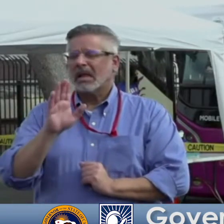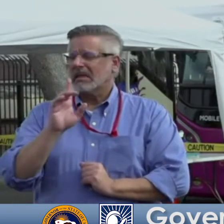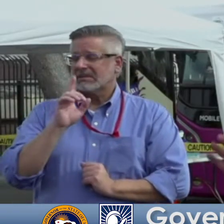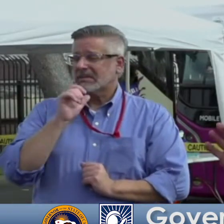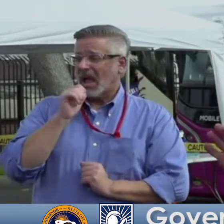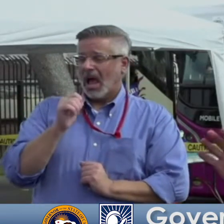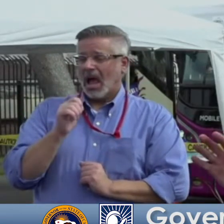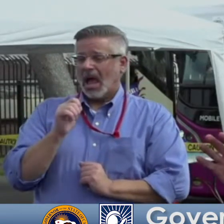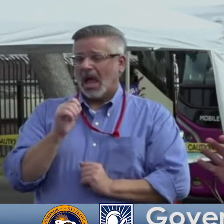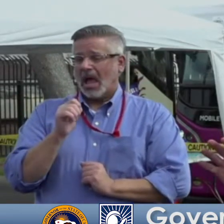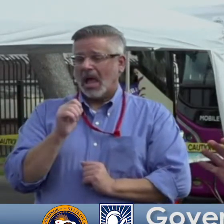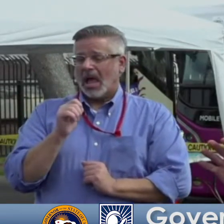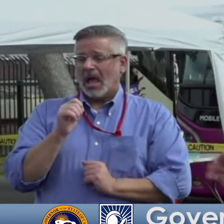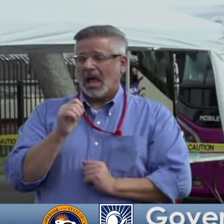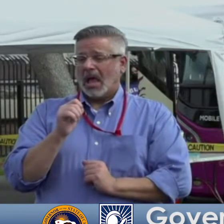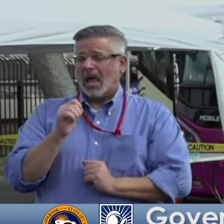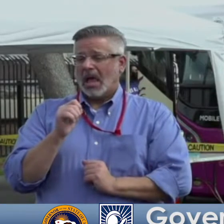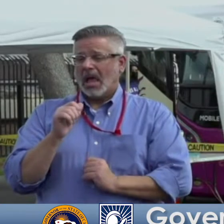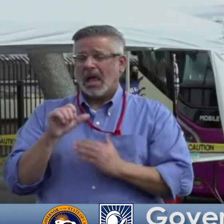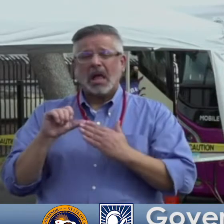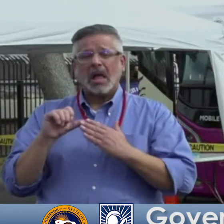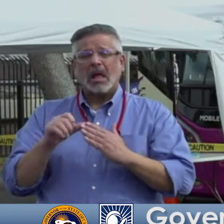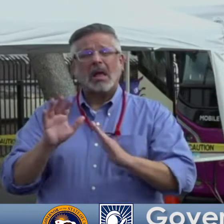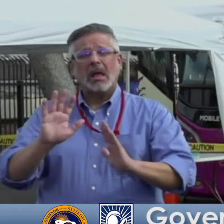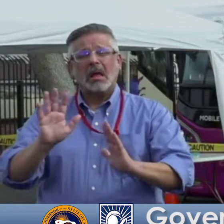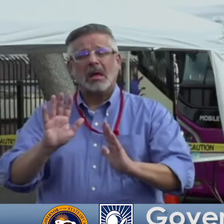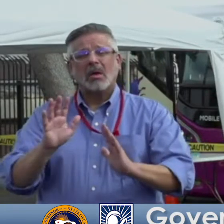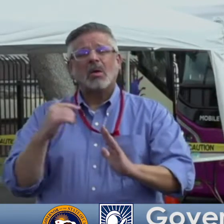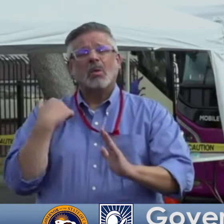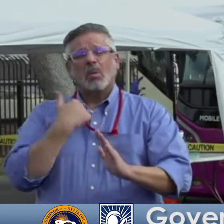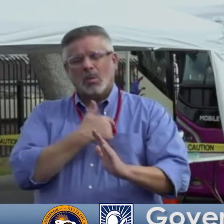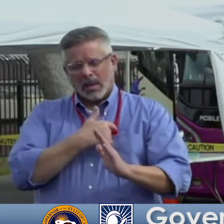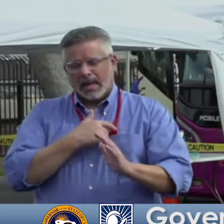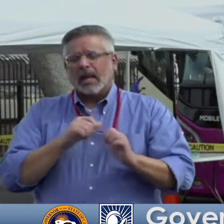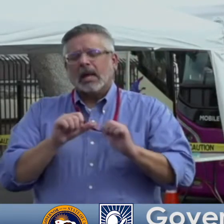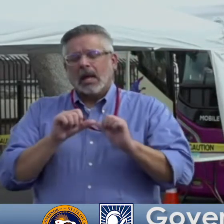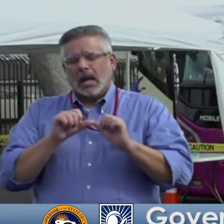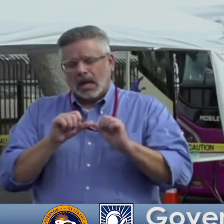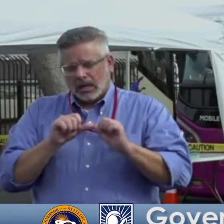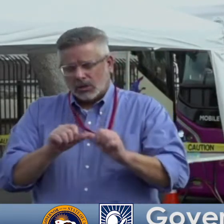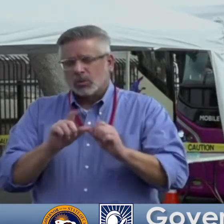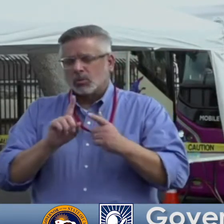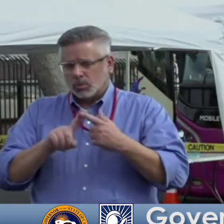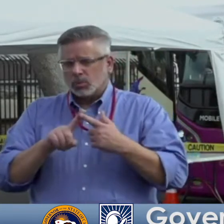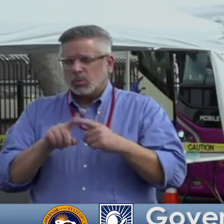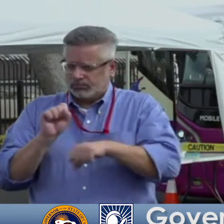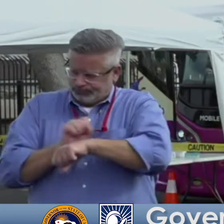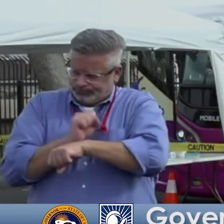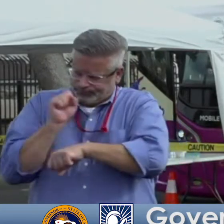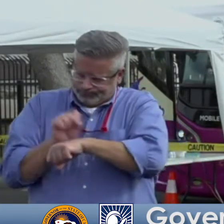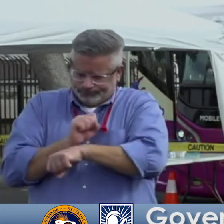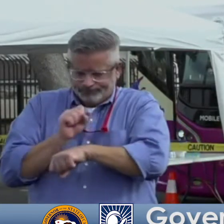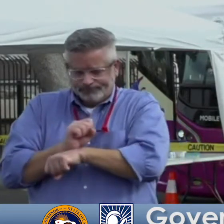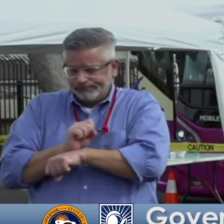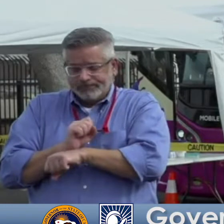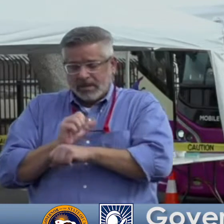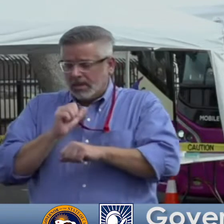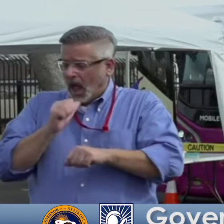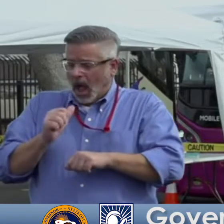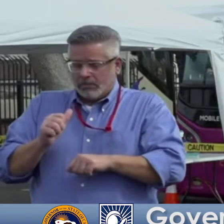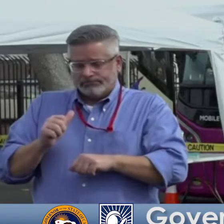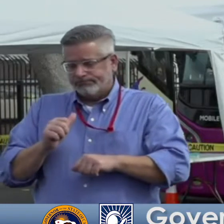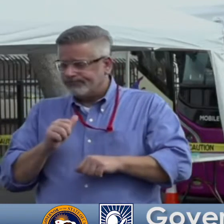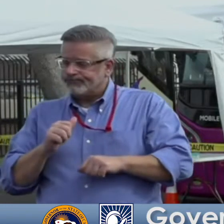I'm not impressed by any of that, except to say we continue to lean in. We're not shy.